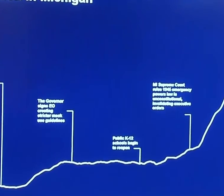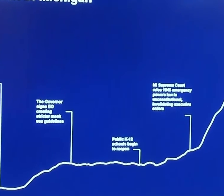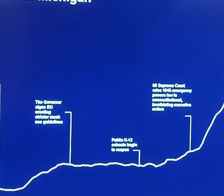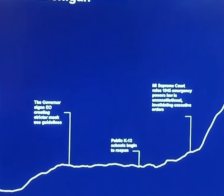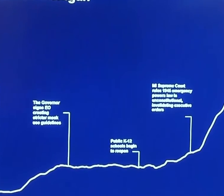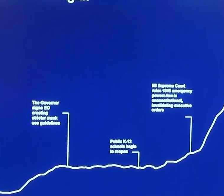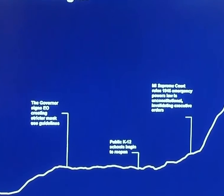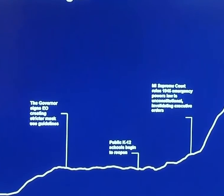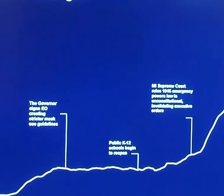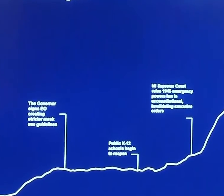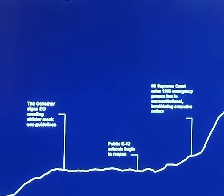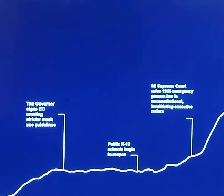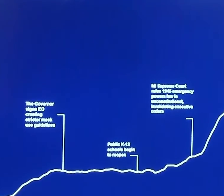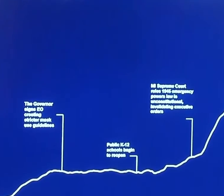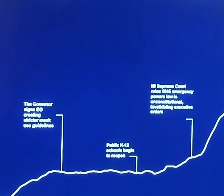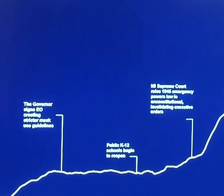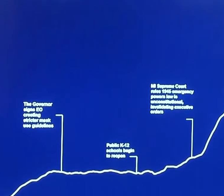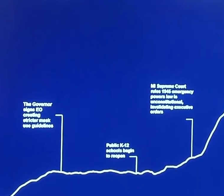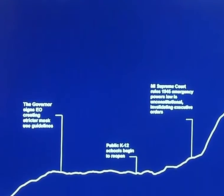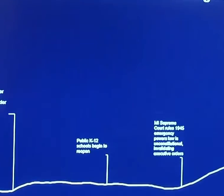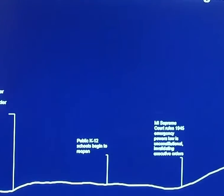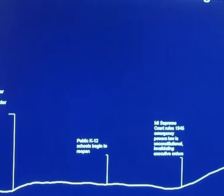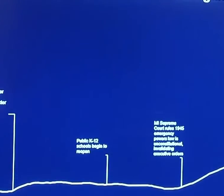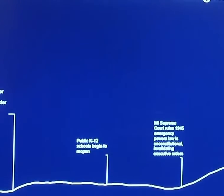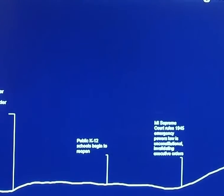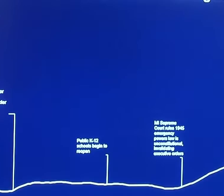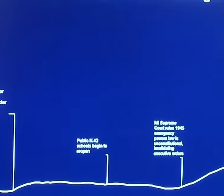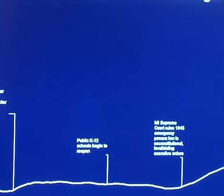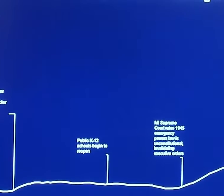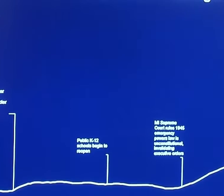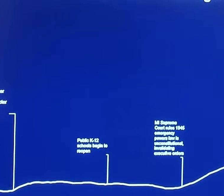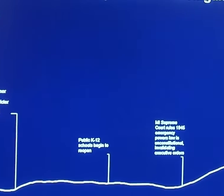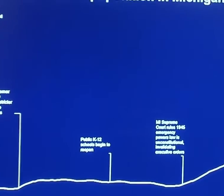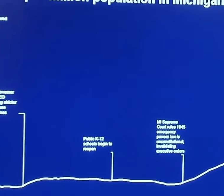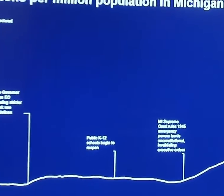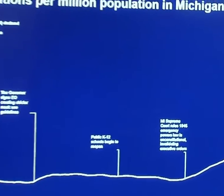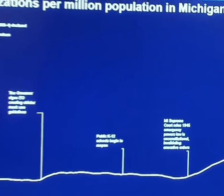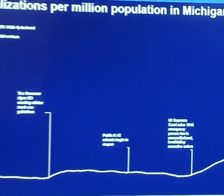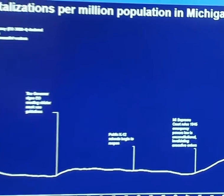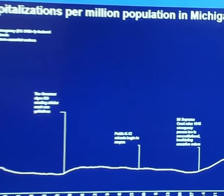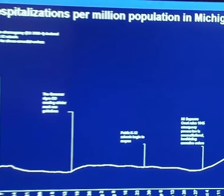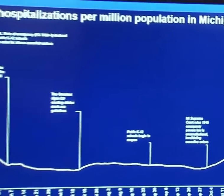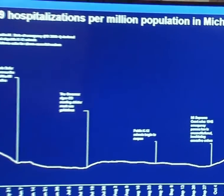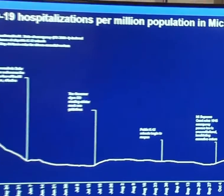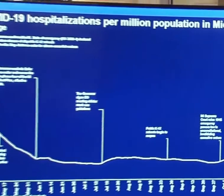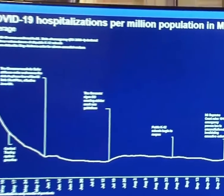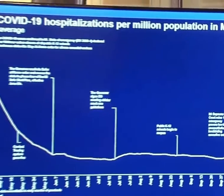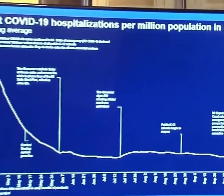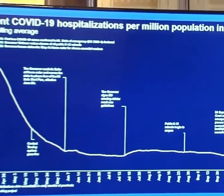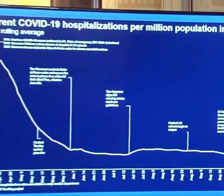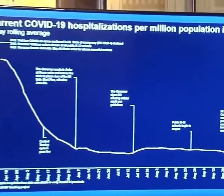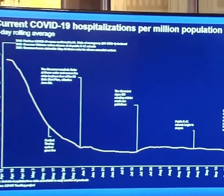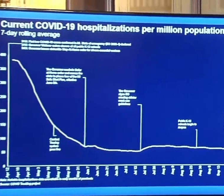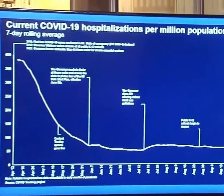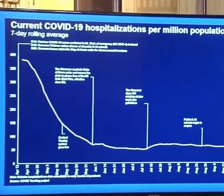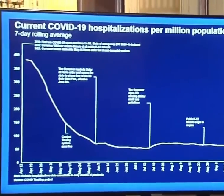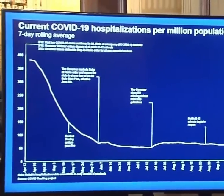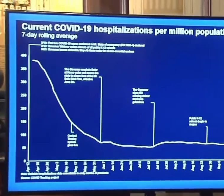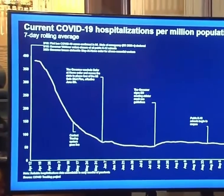the rise, dramatically so. The next slide, the graph shows the same timeline with